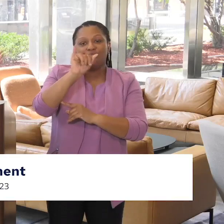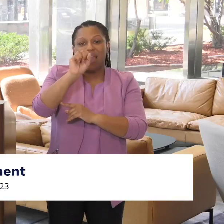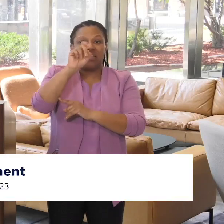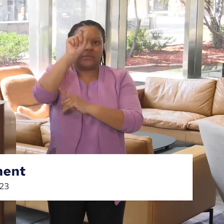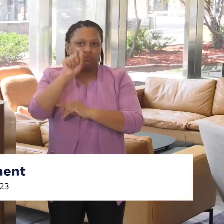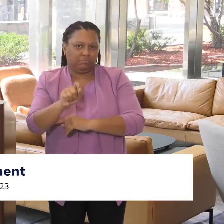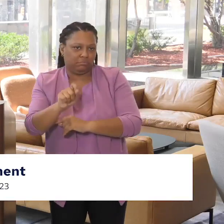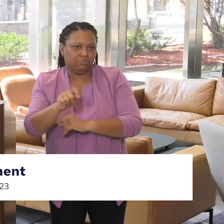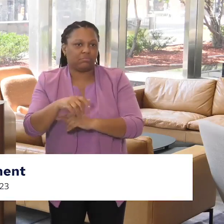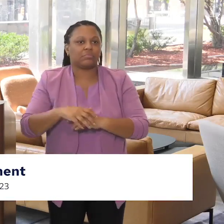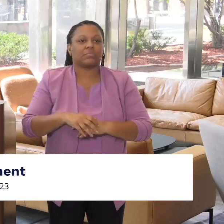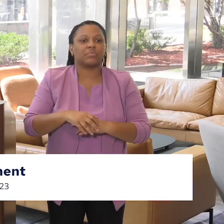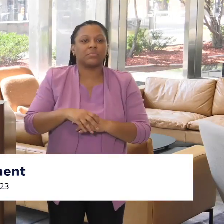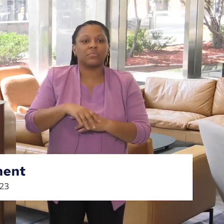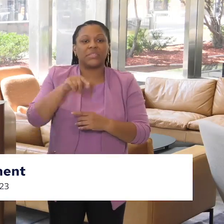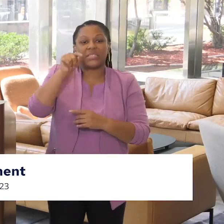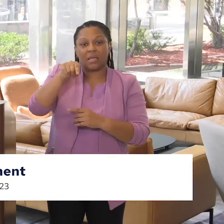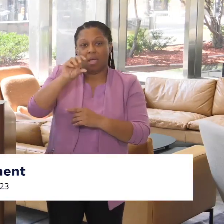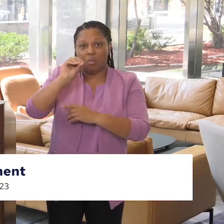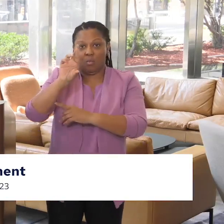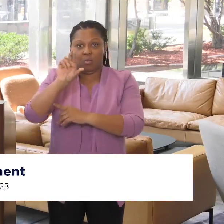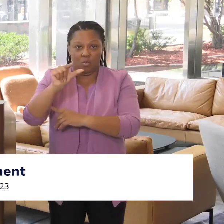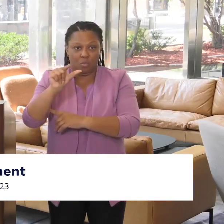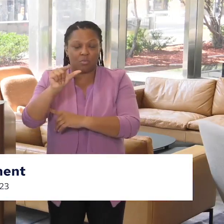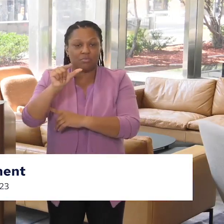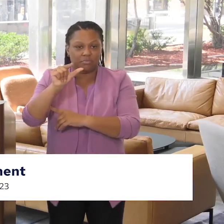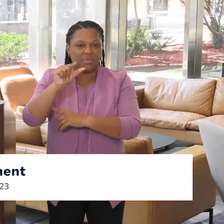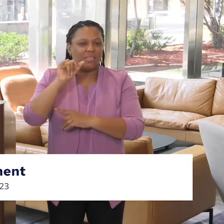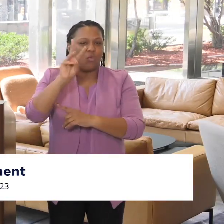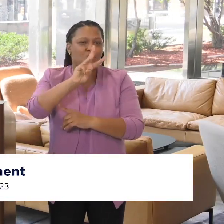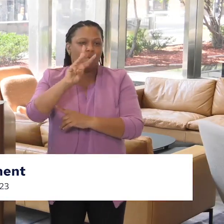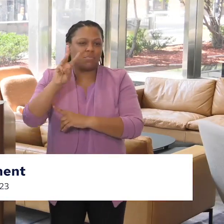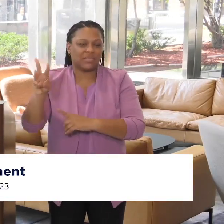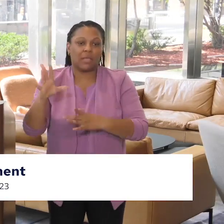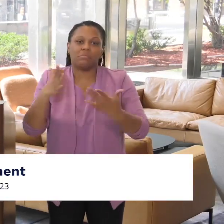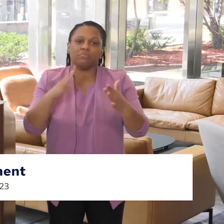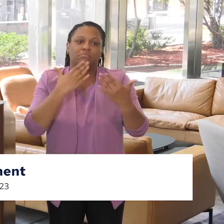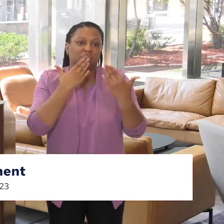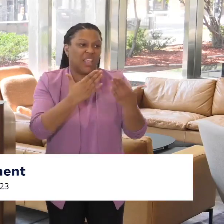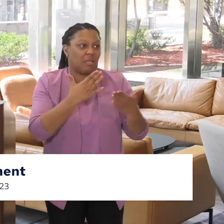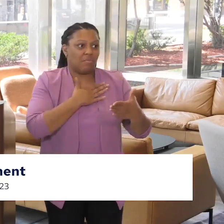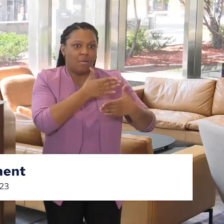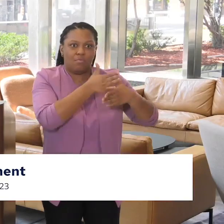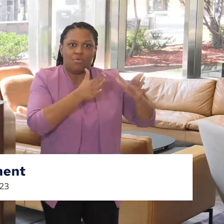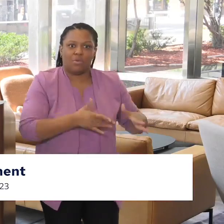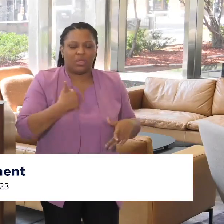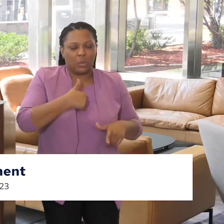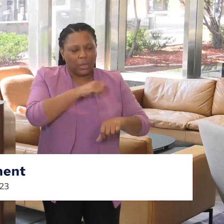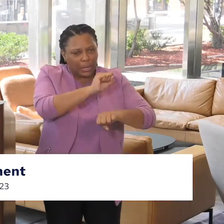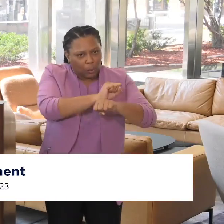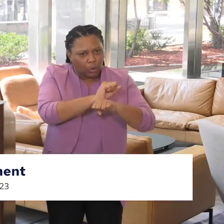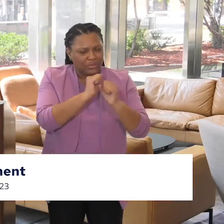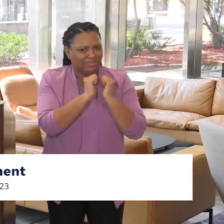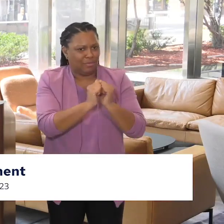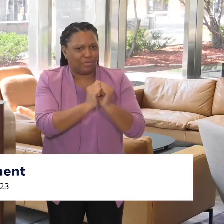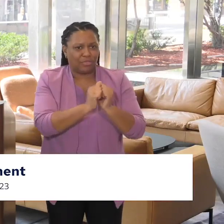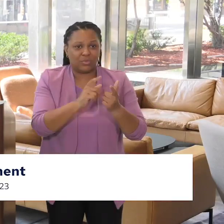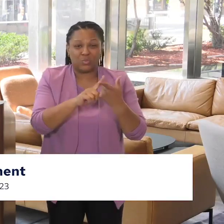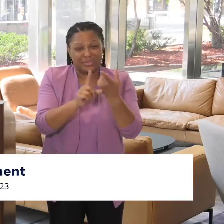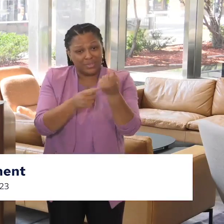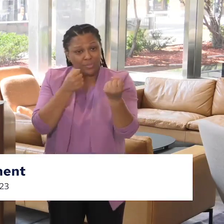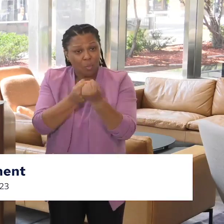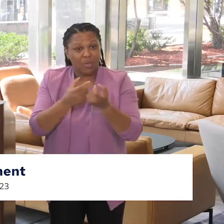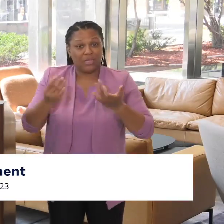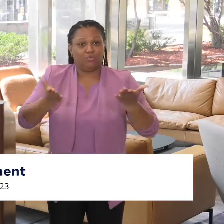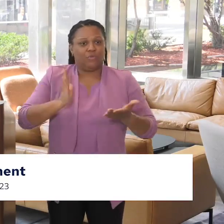class. On behalf of the community, I want to say thank you to my partners because we'll be working together to support and serve